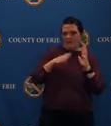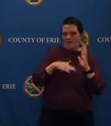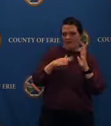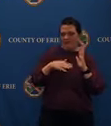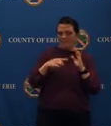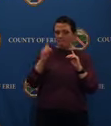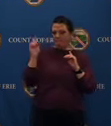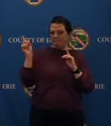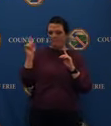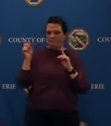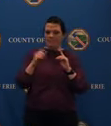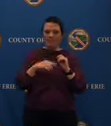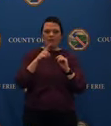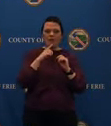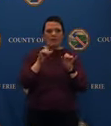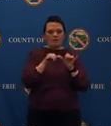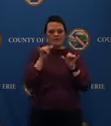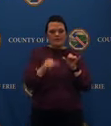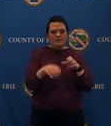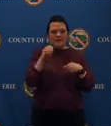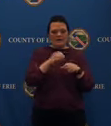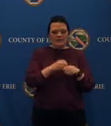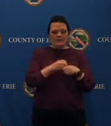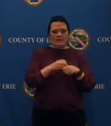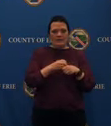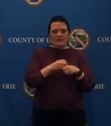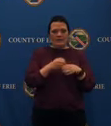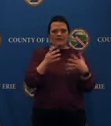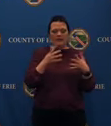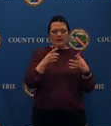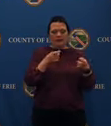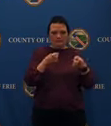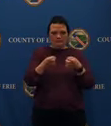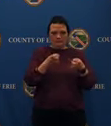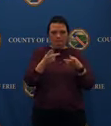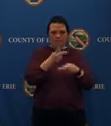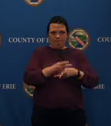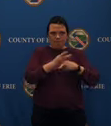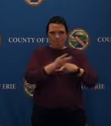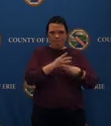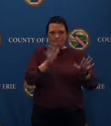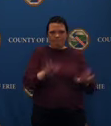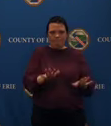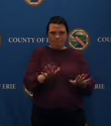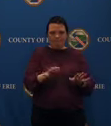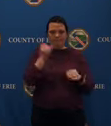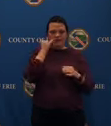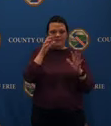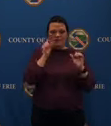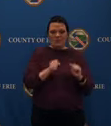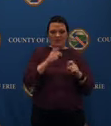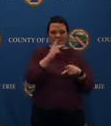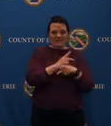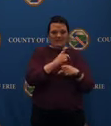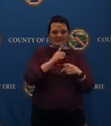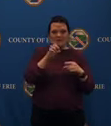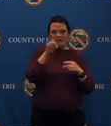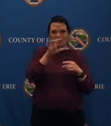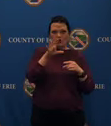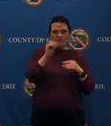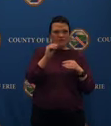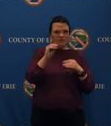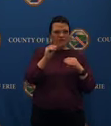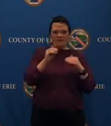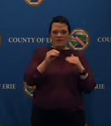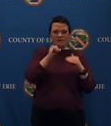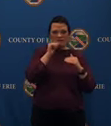line are staying in a manageable area. If we can keep it at 100, no more than 150 ICU, we're